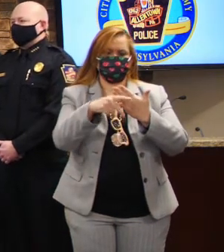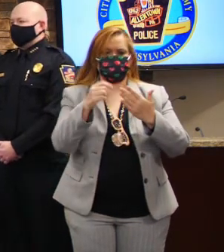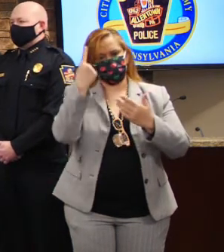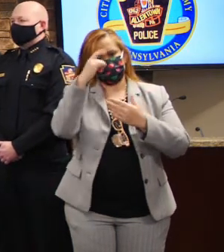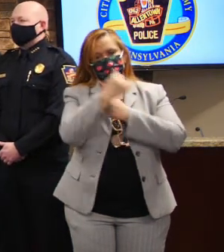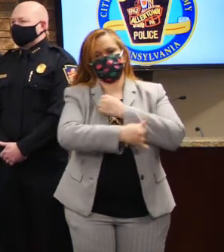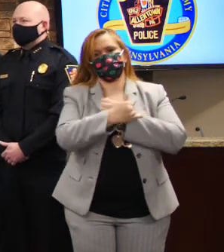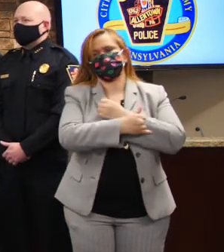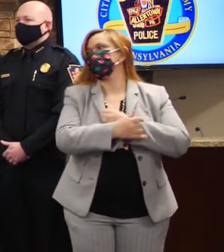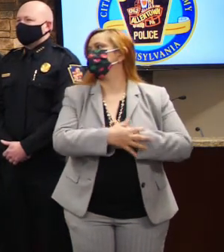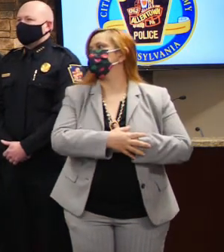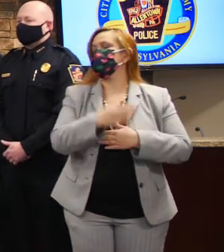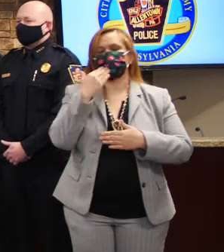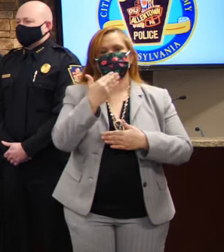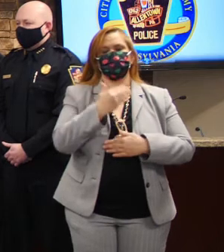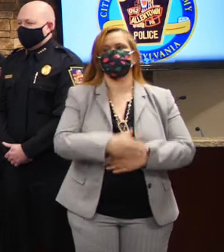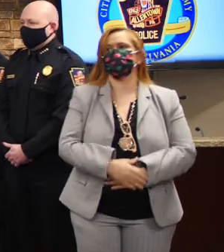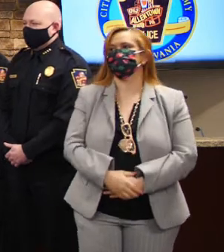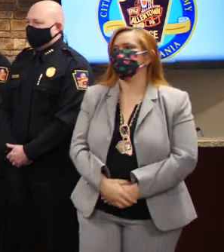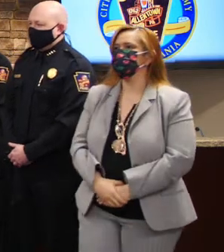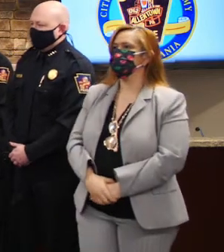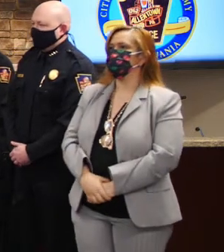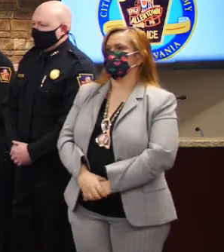gonna be amazing. Thank you.